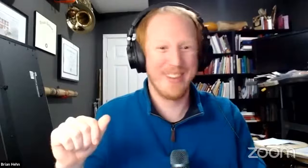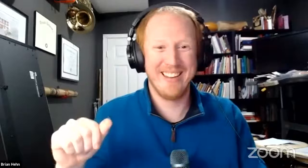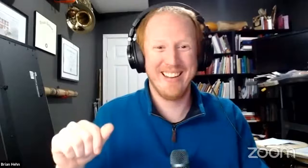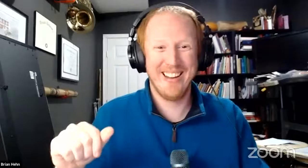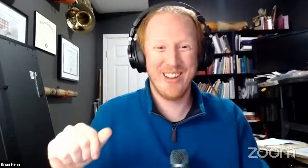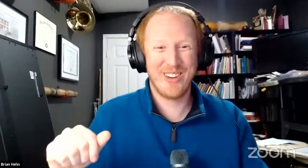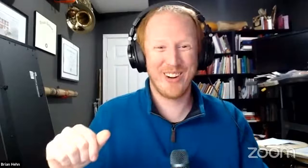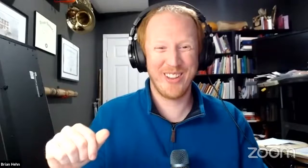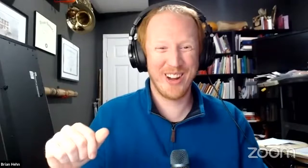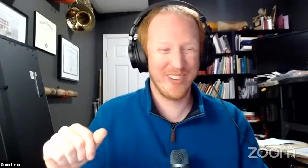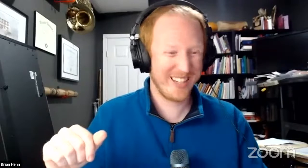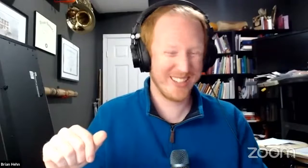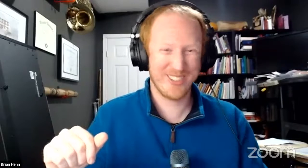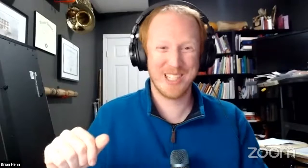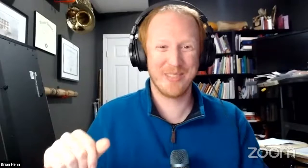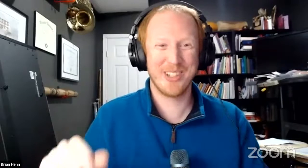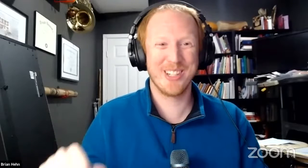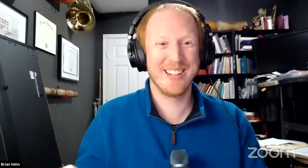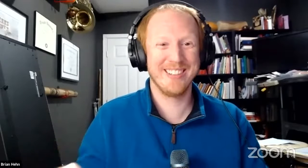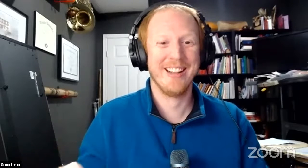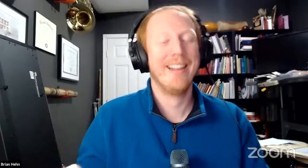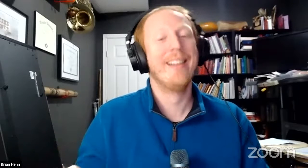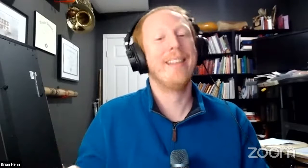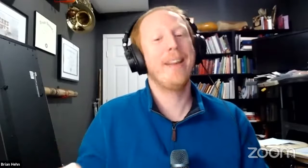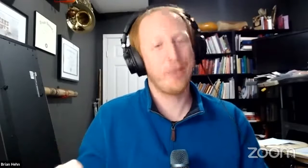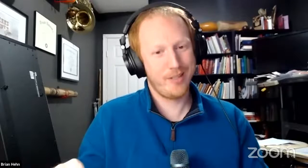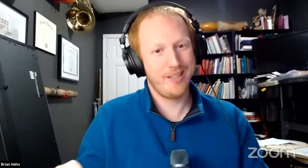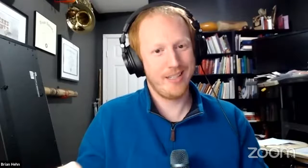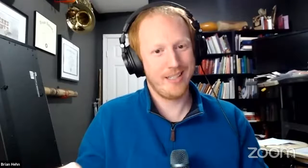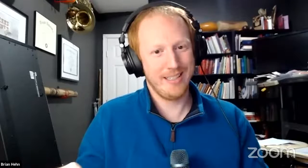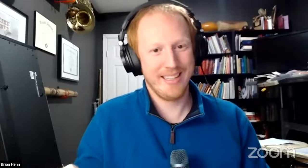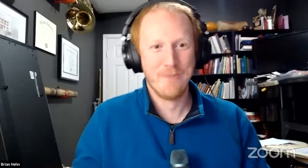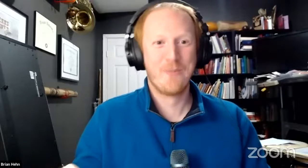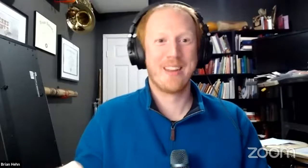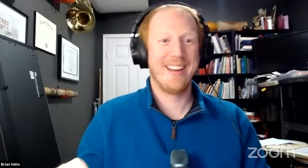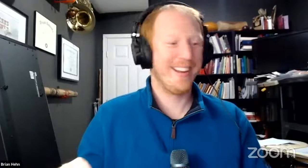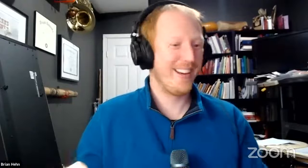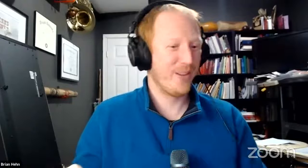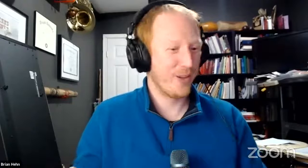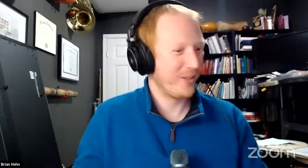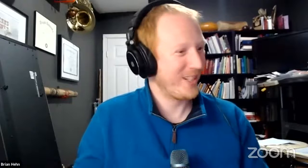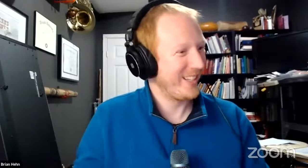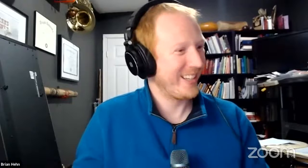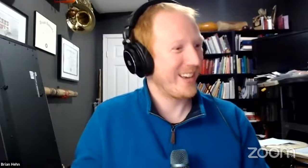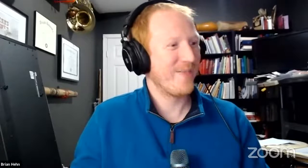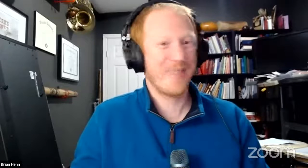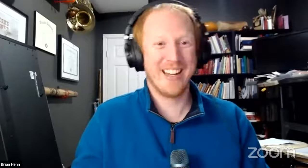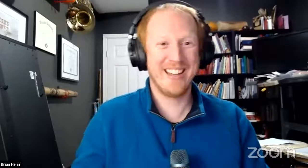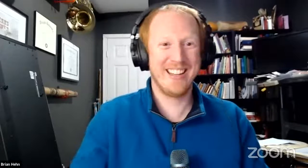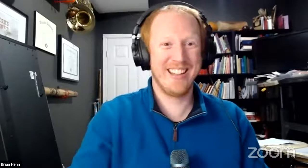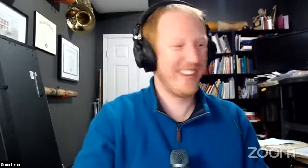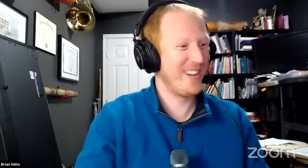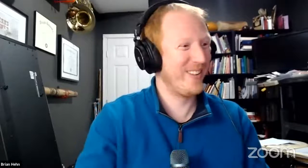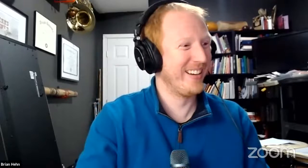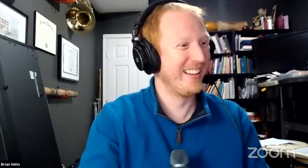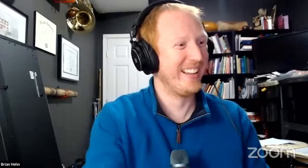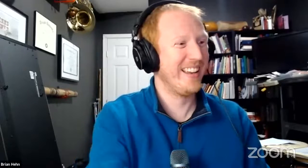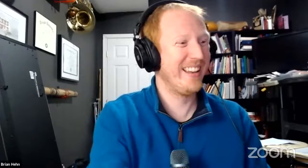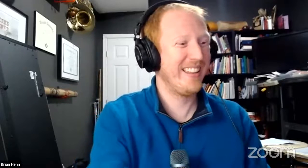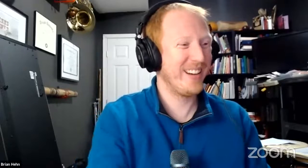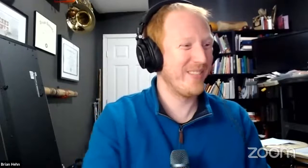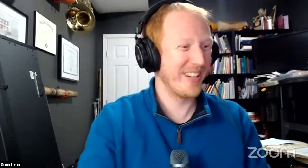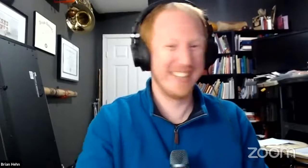God bless you and make you virus-free. We're tired of watching Netflix and seeing markets